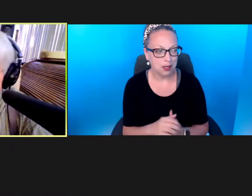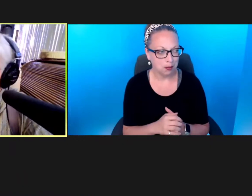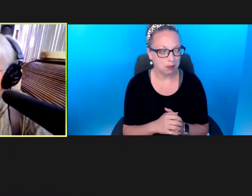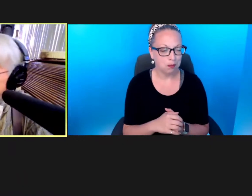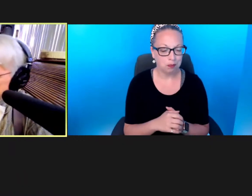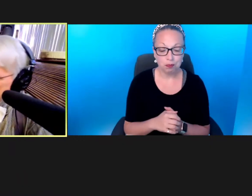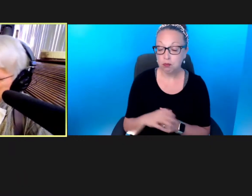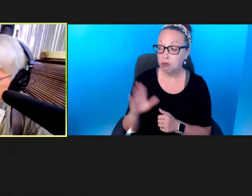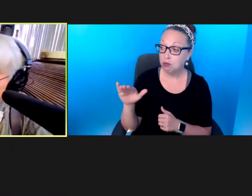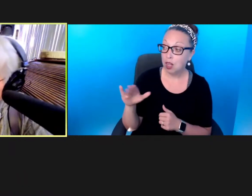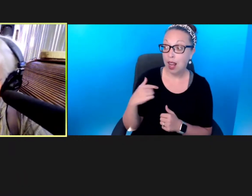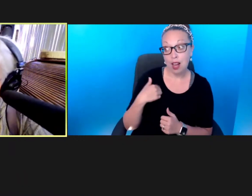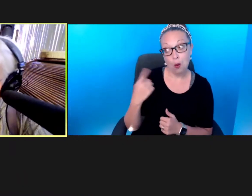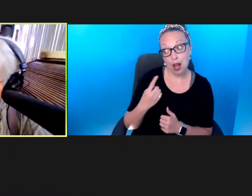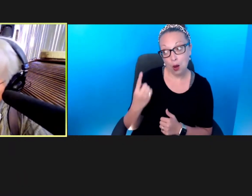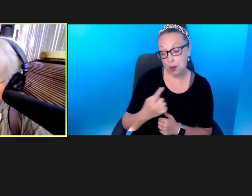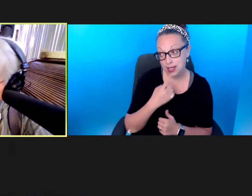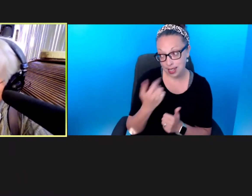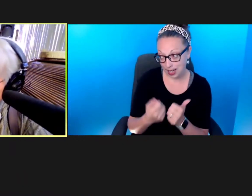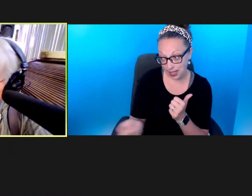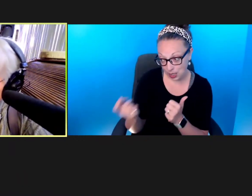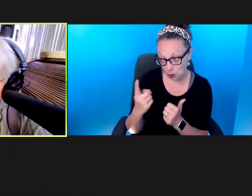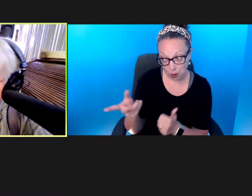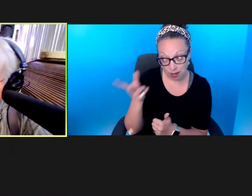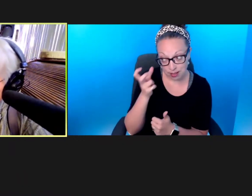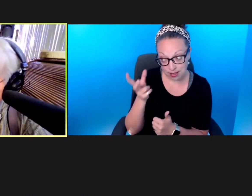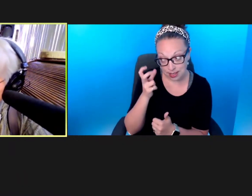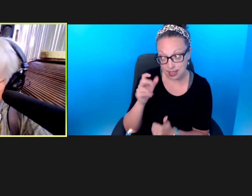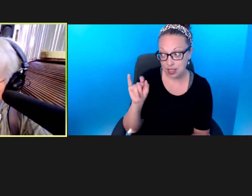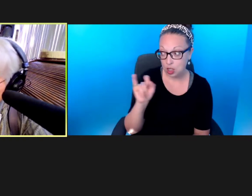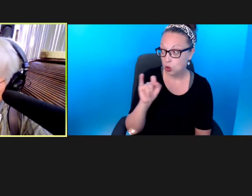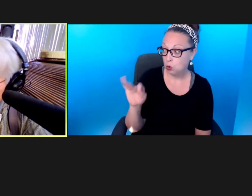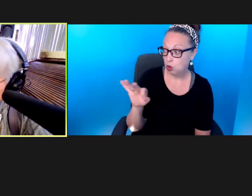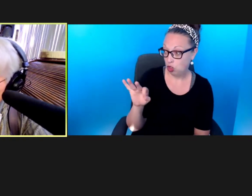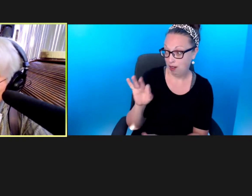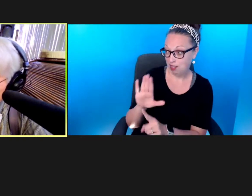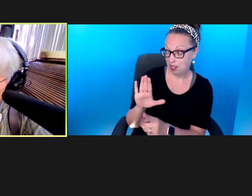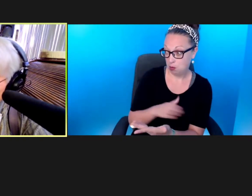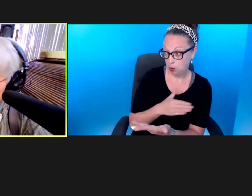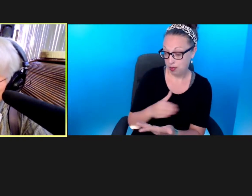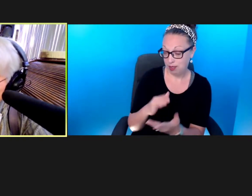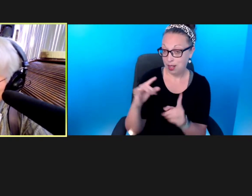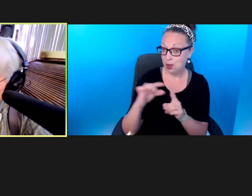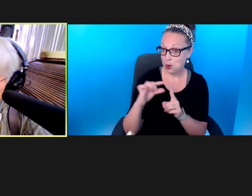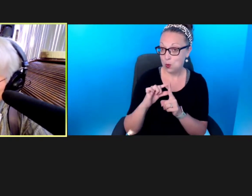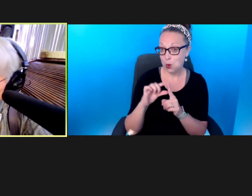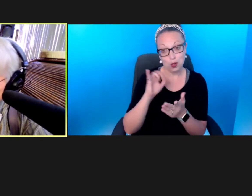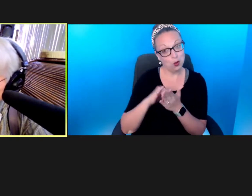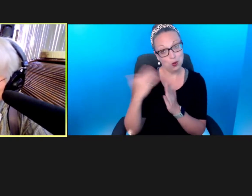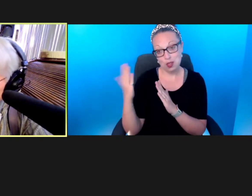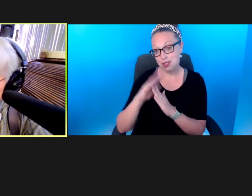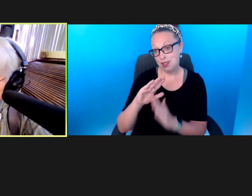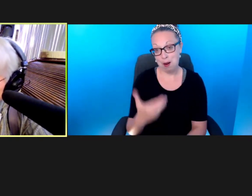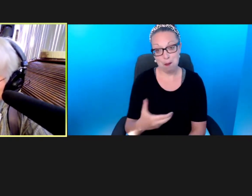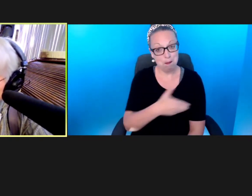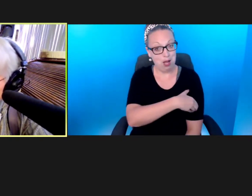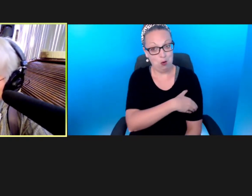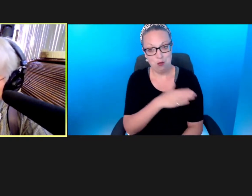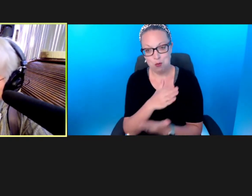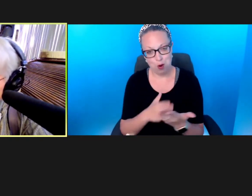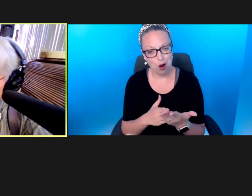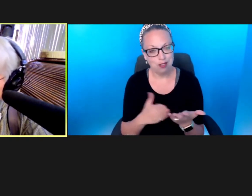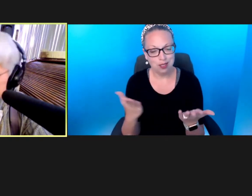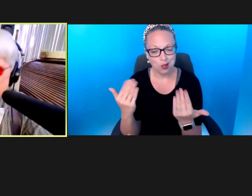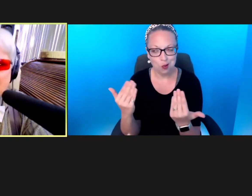always say, anybody that's listening to Jeff's music, the words are the powerful thing. So let's hear those